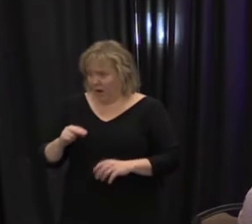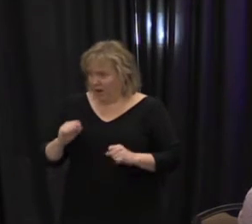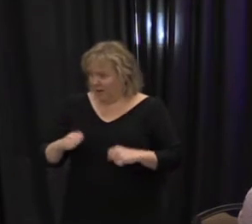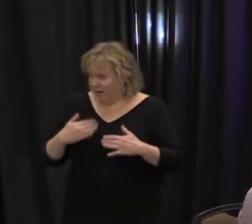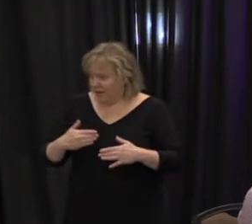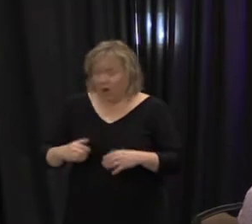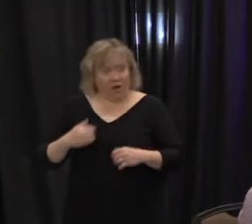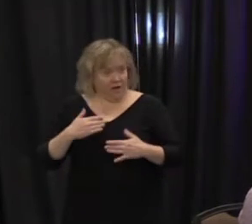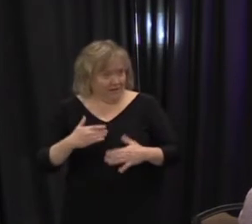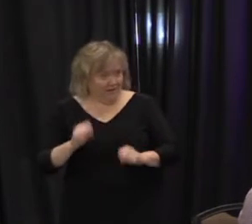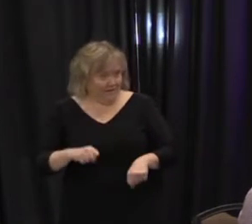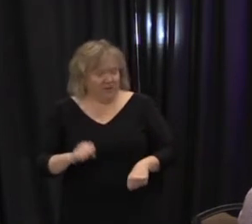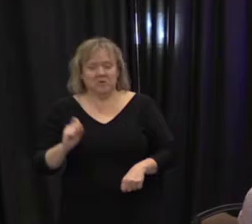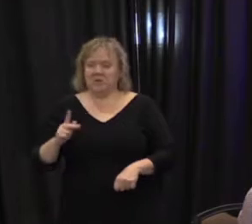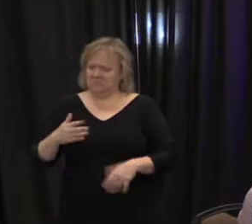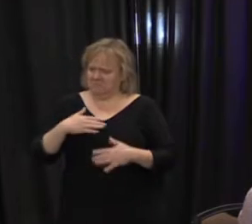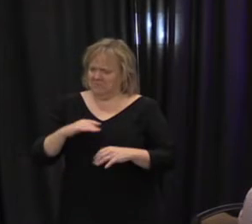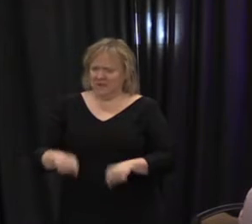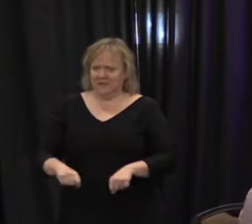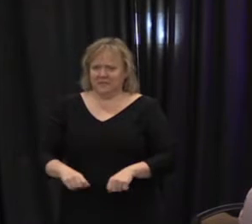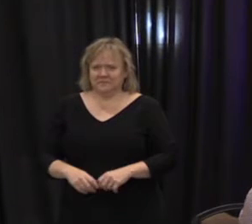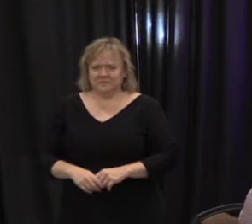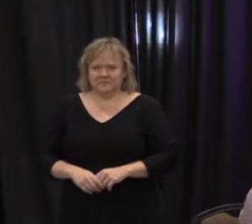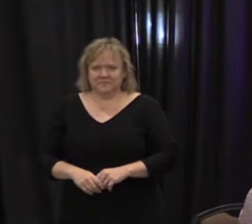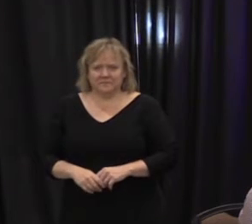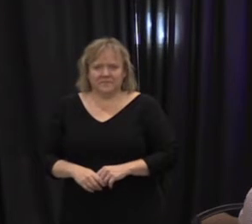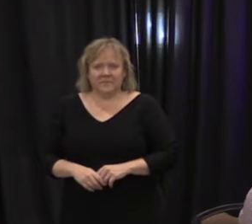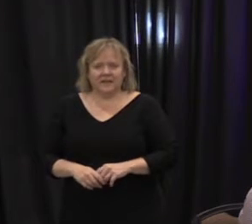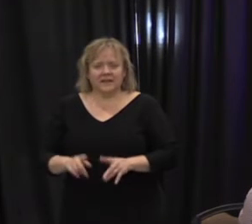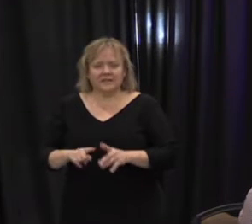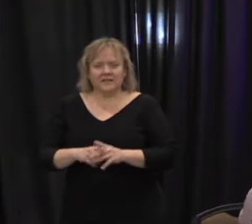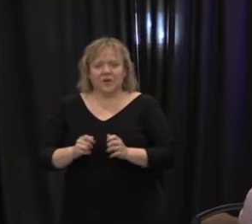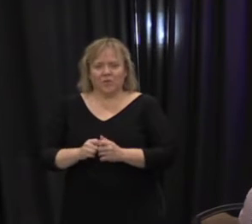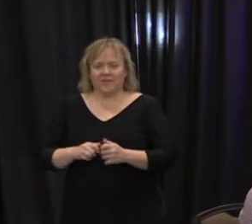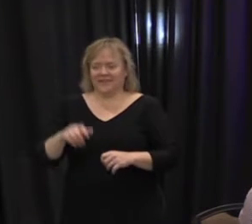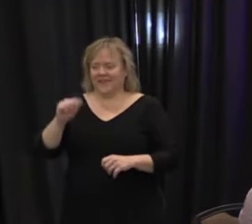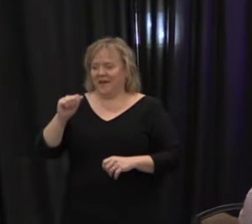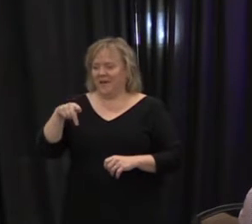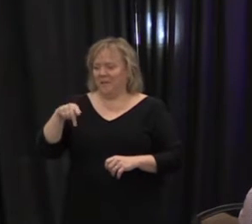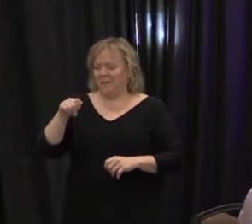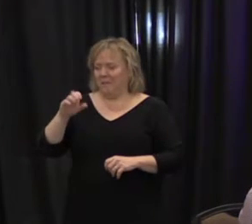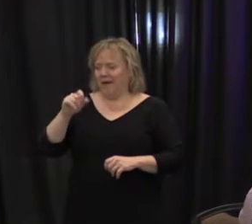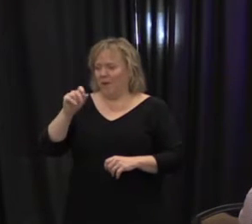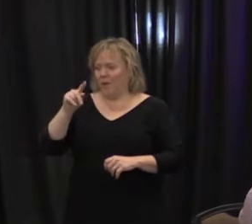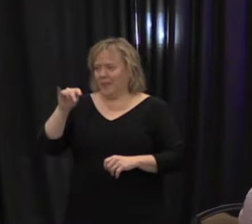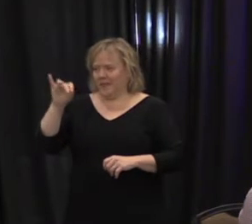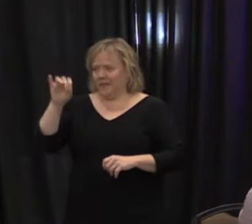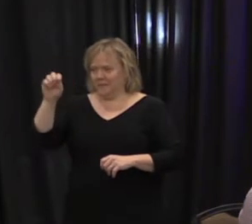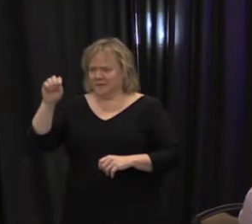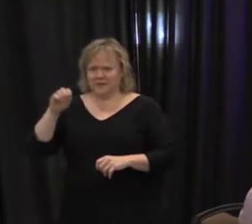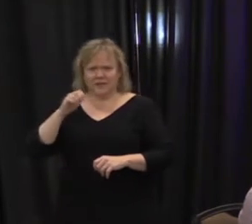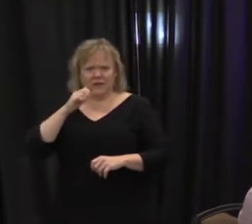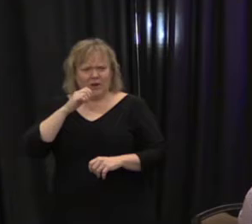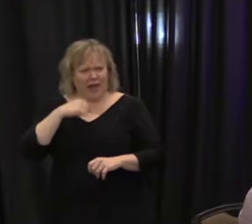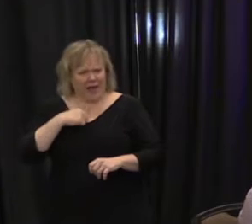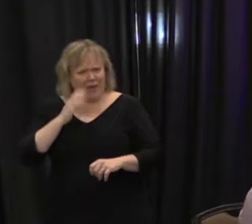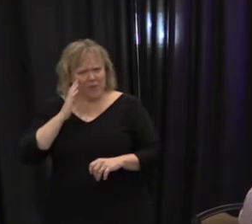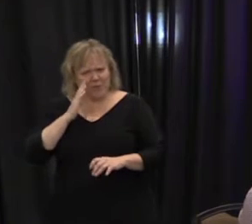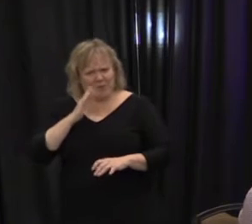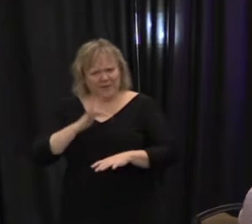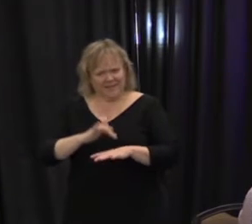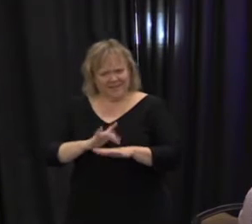Okay. Go. No, sure. I can do that. But start with the apocalypse. I was going to get there.